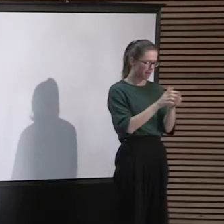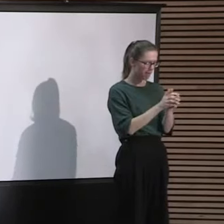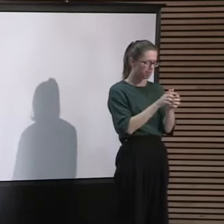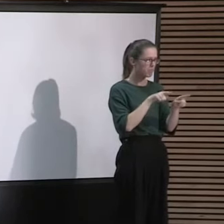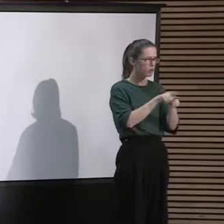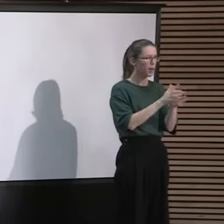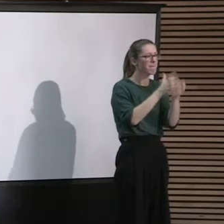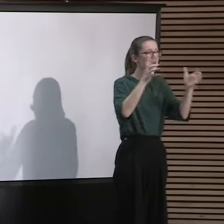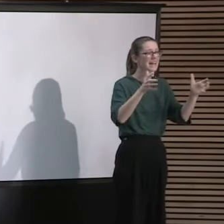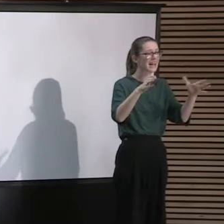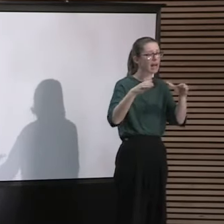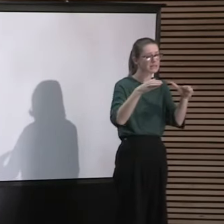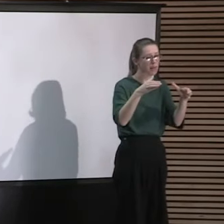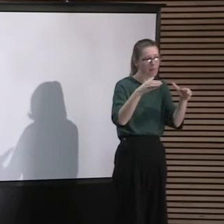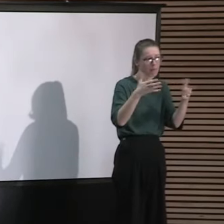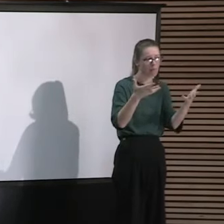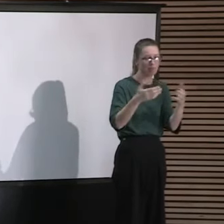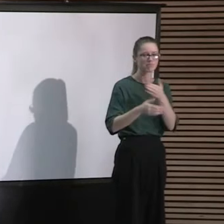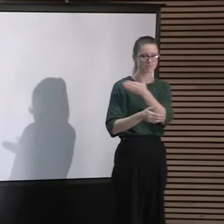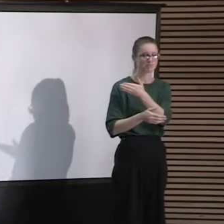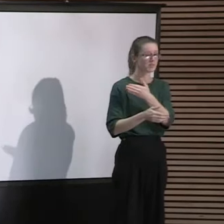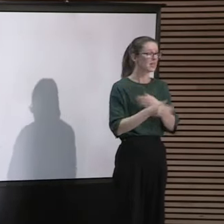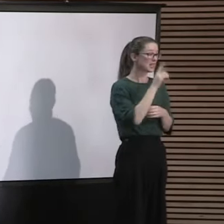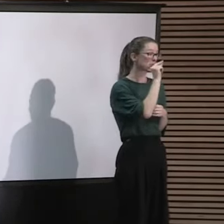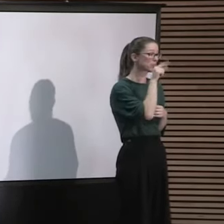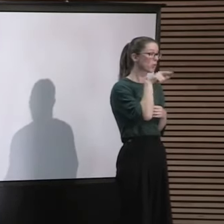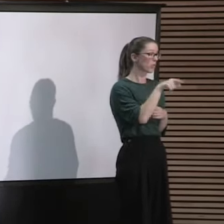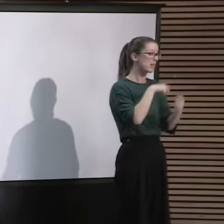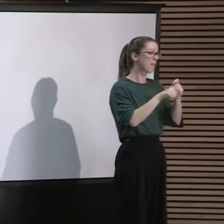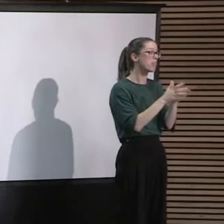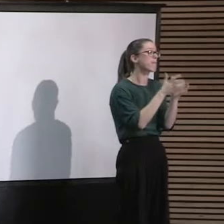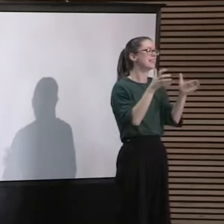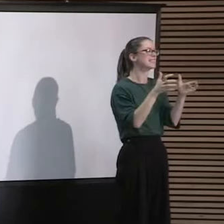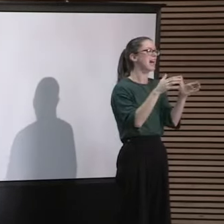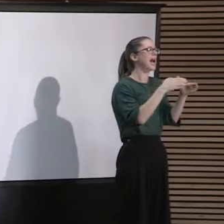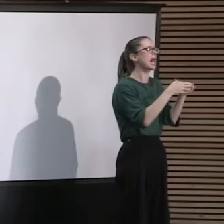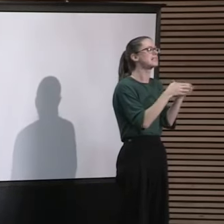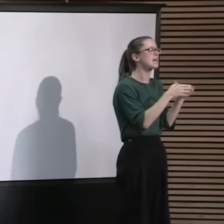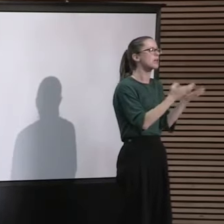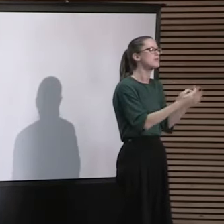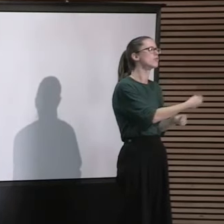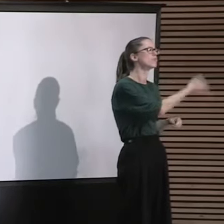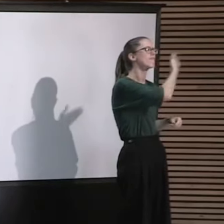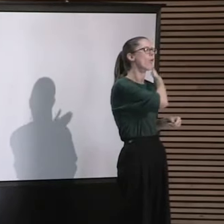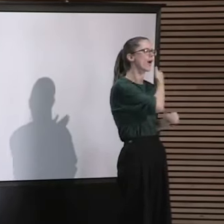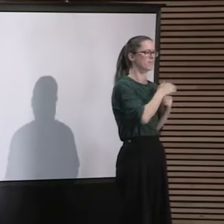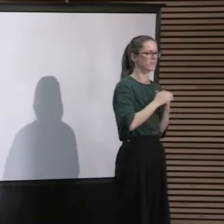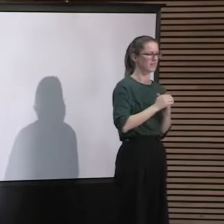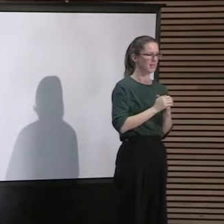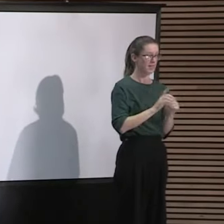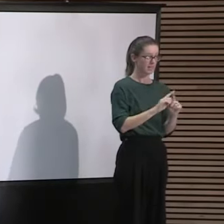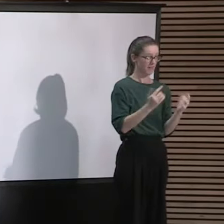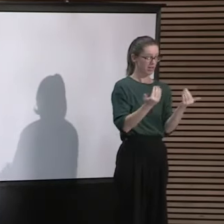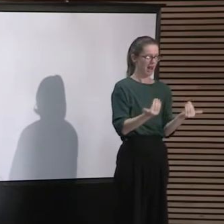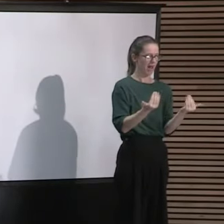to the Director General. Look, I think you're right, it is on track to being the biggest. One of the things that is different now compared with the